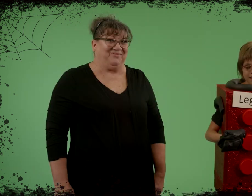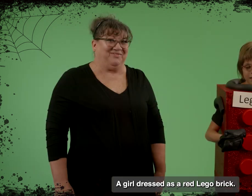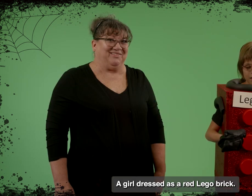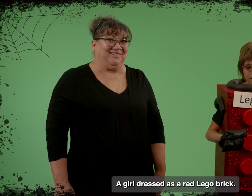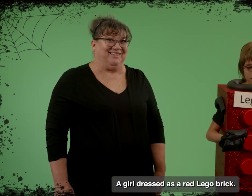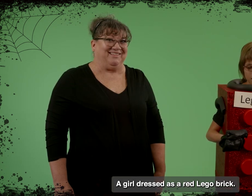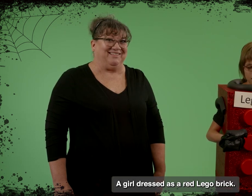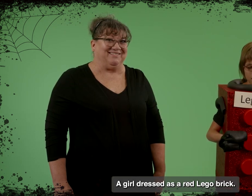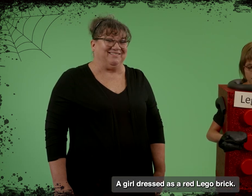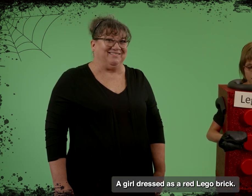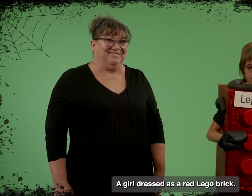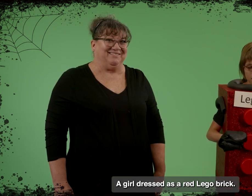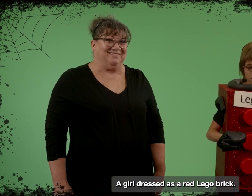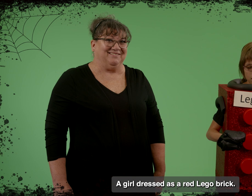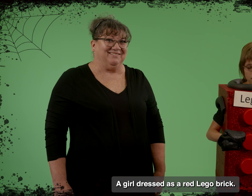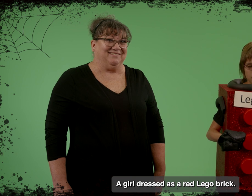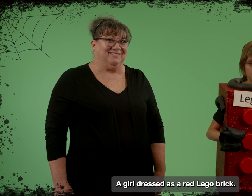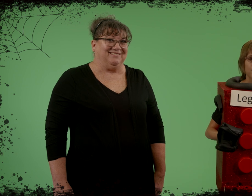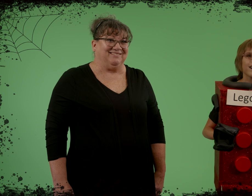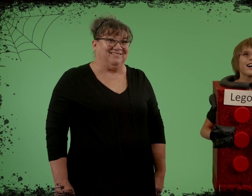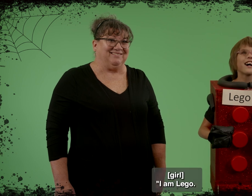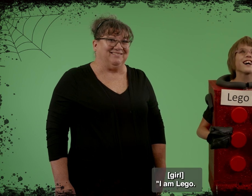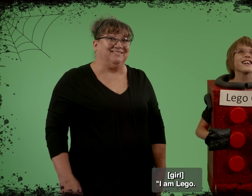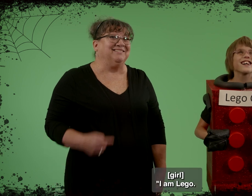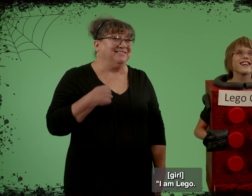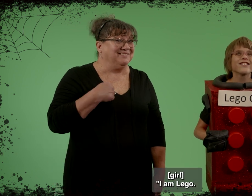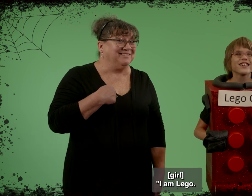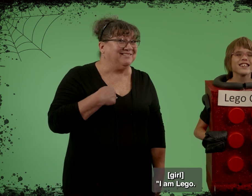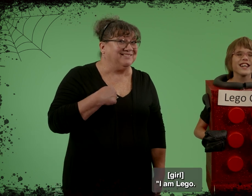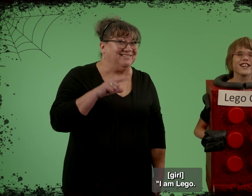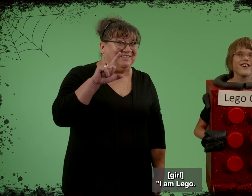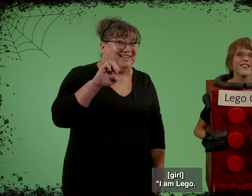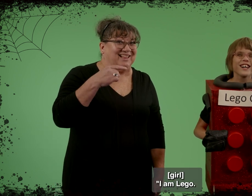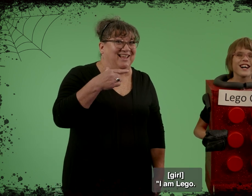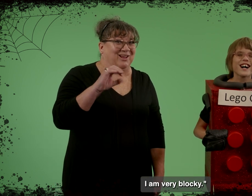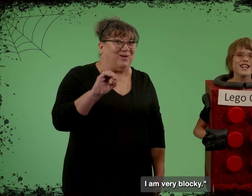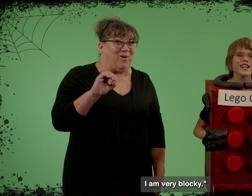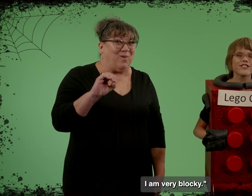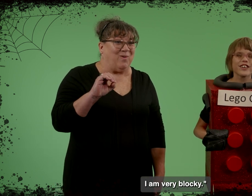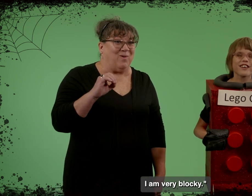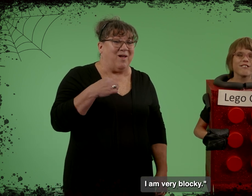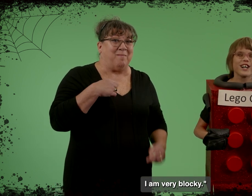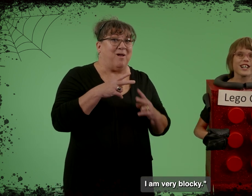A girl dressed as a red Lego brick. I am Lego. I am very blocky.